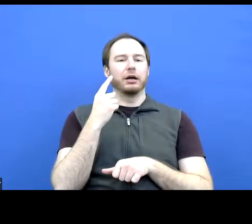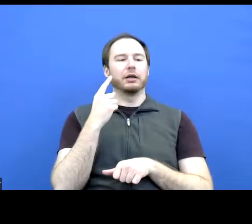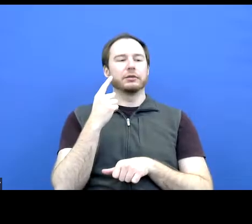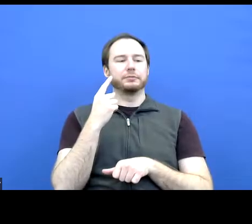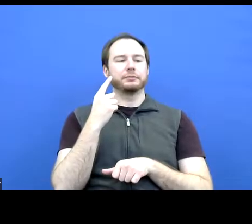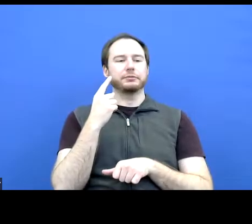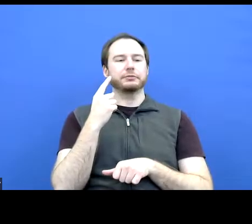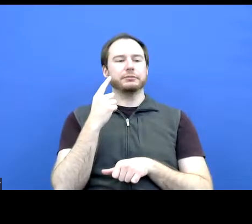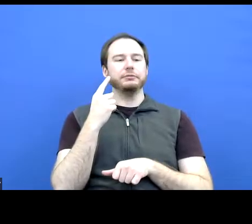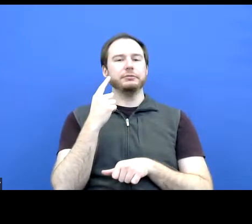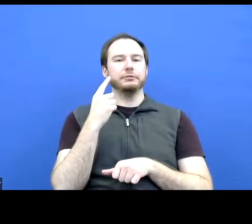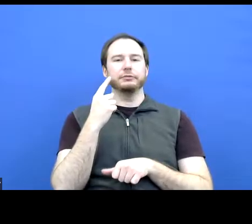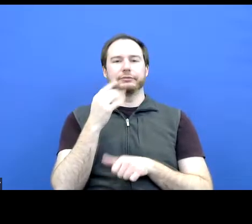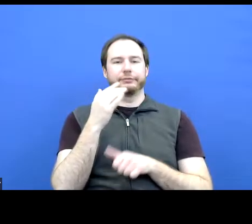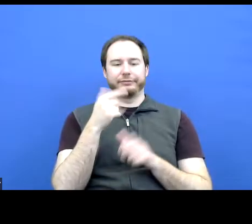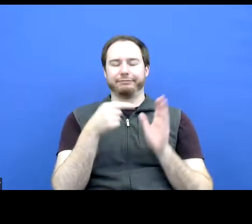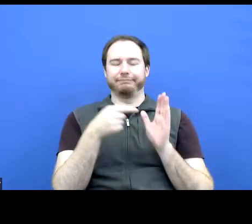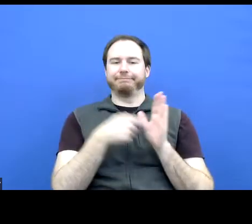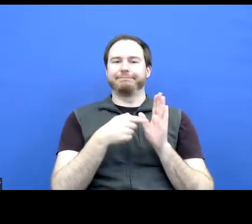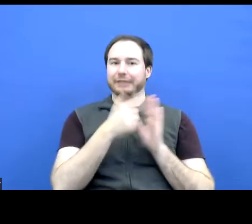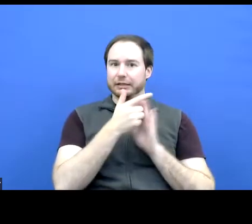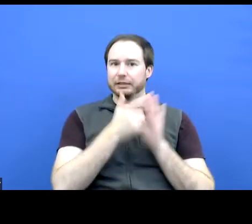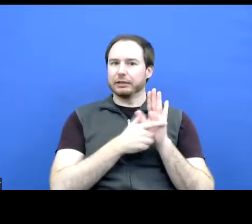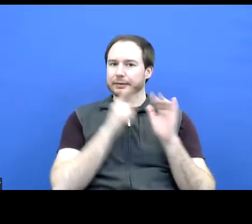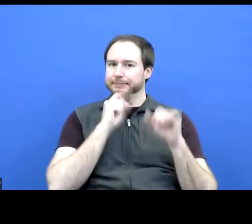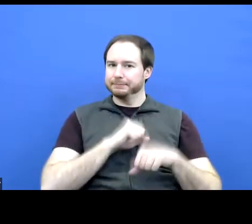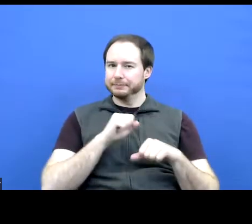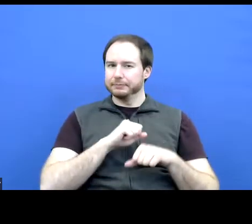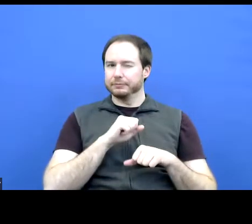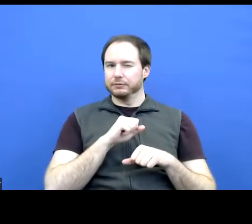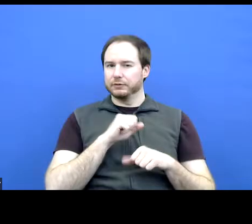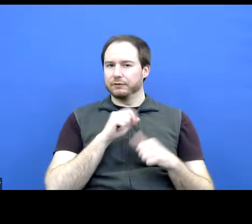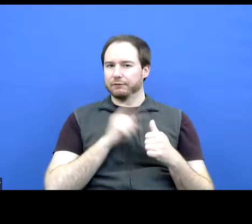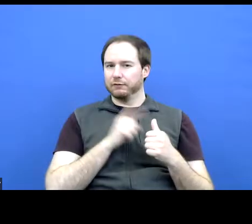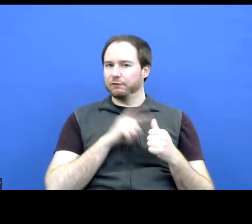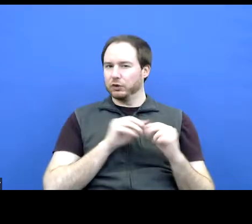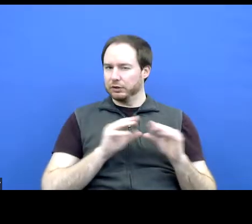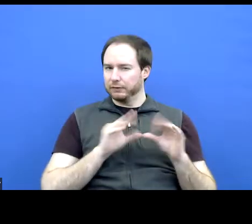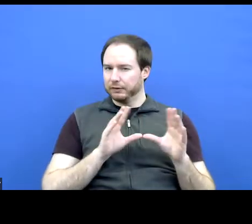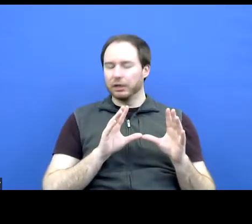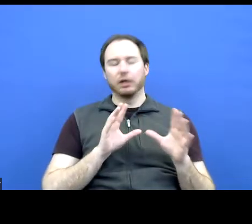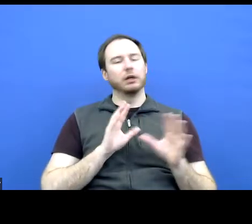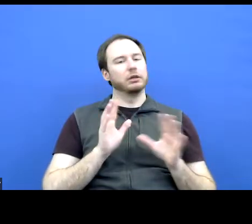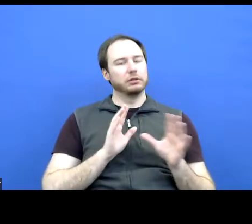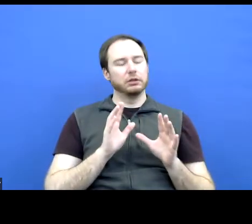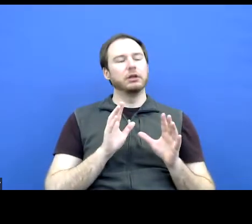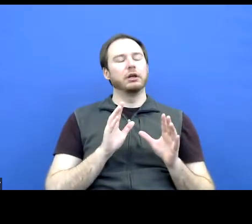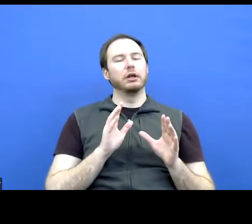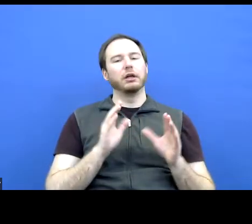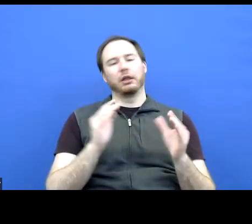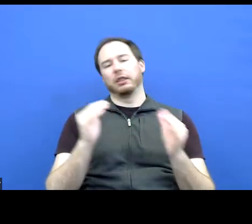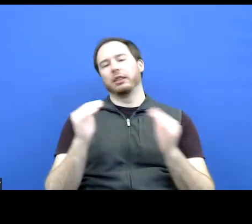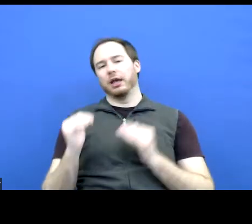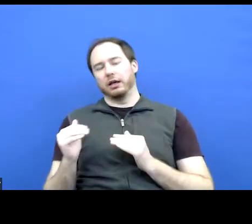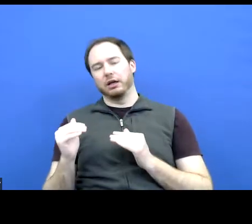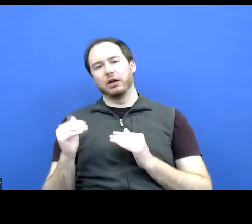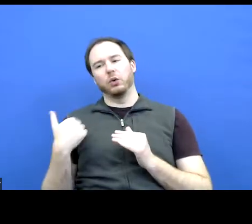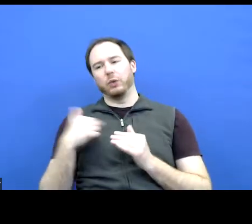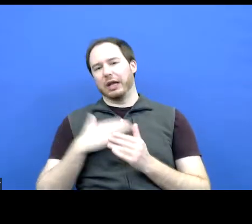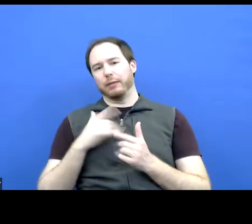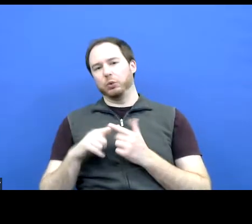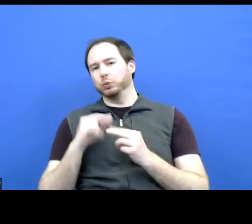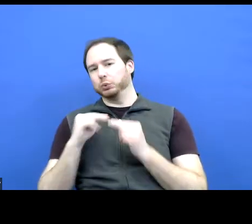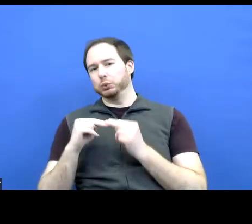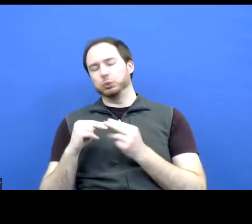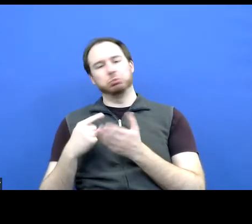there's the legal question that came up, and then again there'll be some potential stuff that we can talk